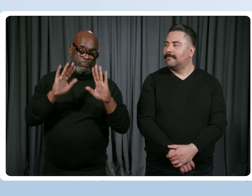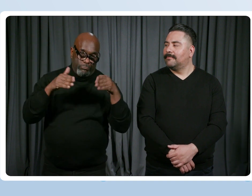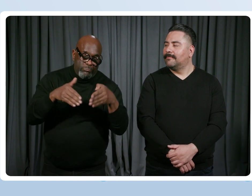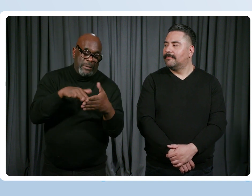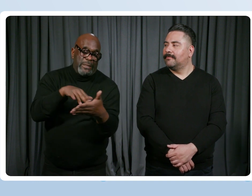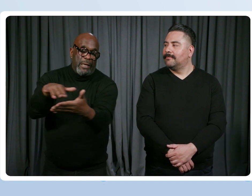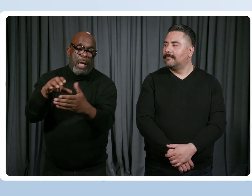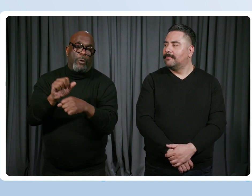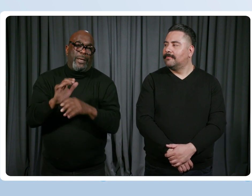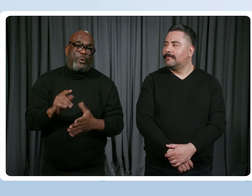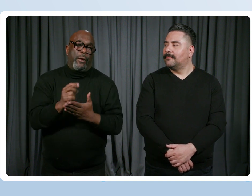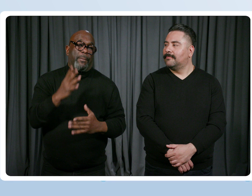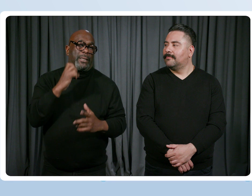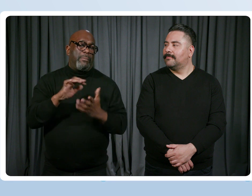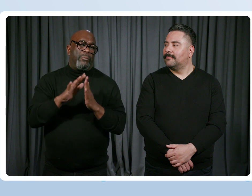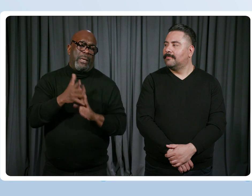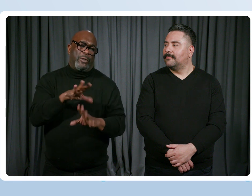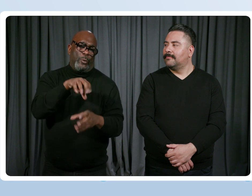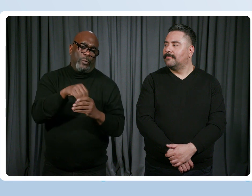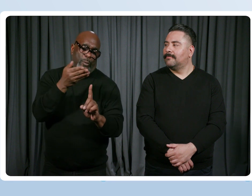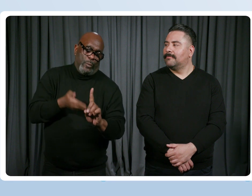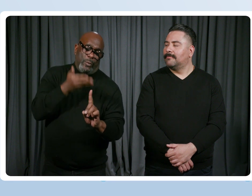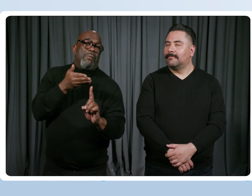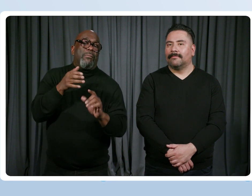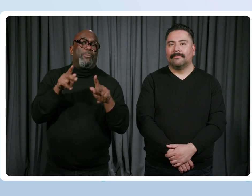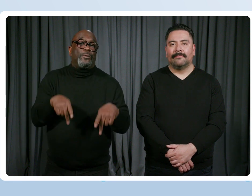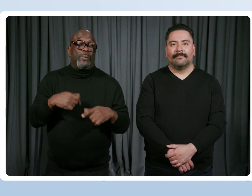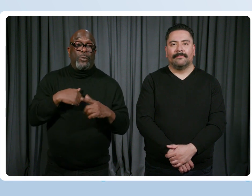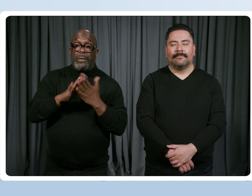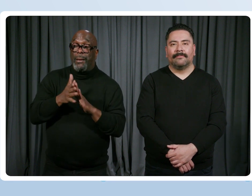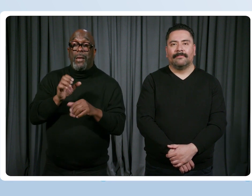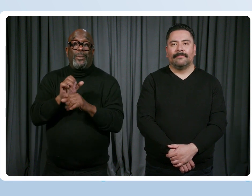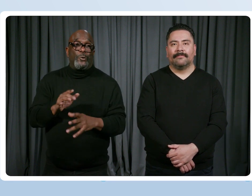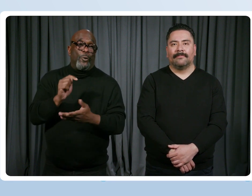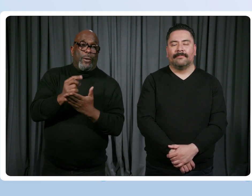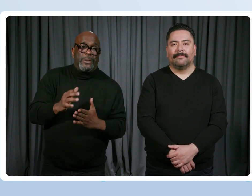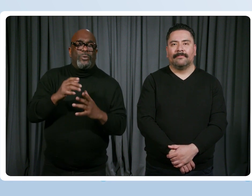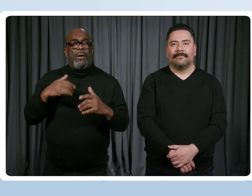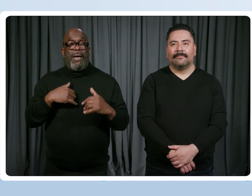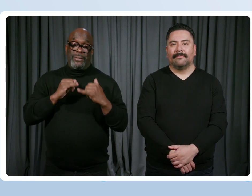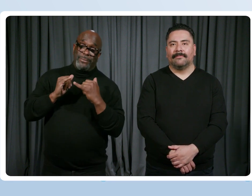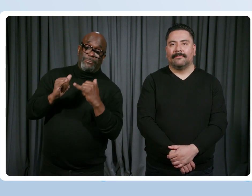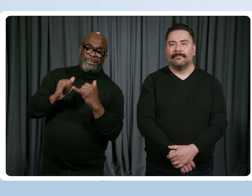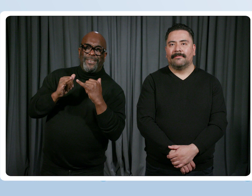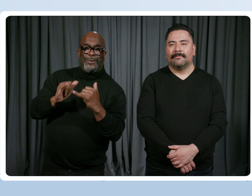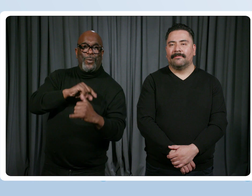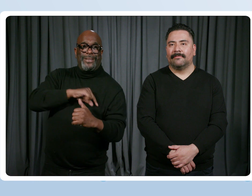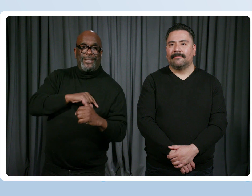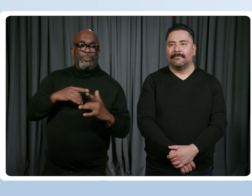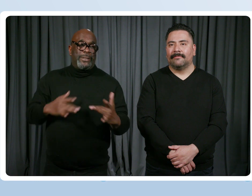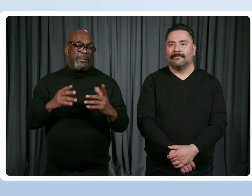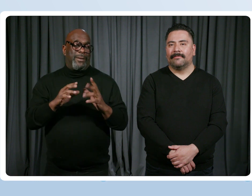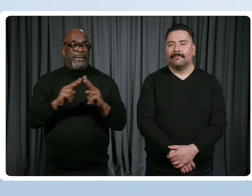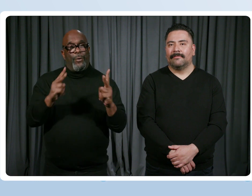therapy because it's kind of who you are as a person. Like when you meet an occupational therapist, we tend to have very similar qualities. We're typically very